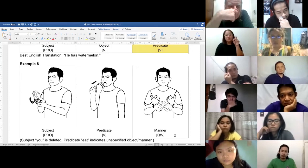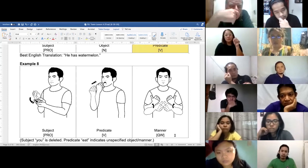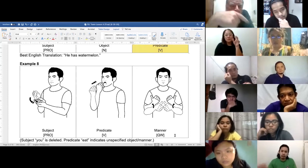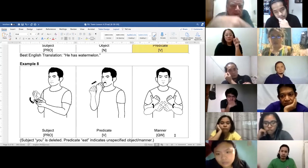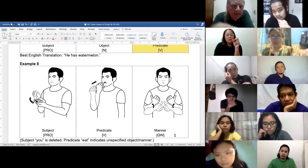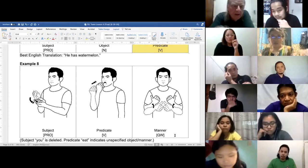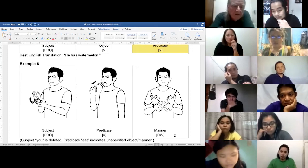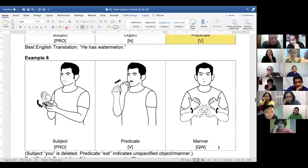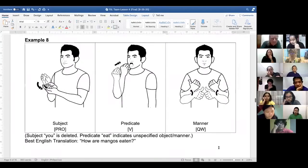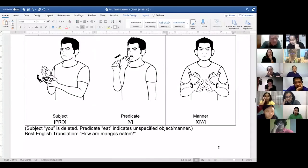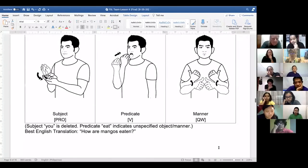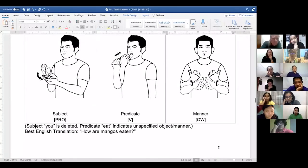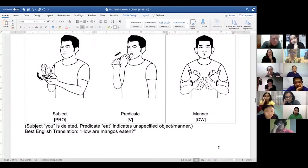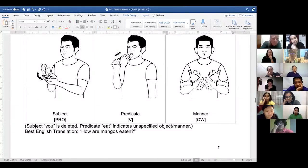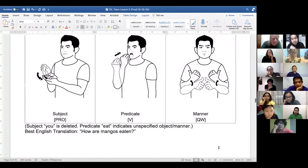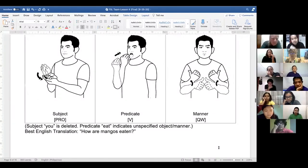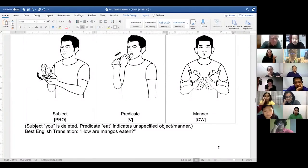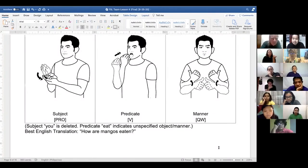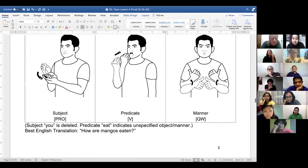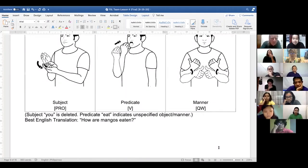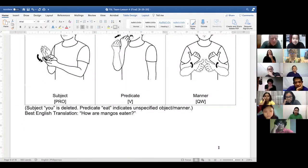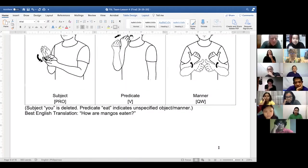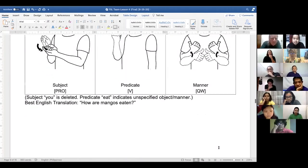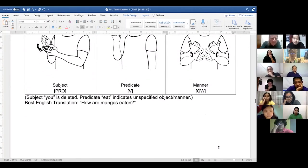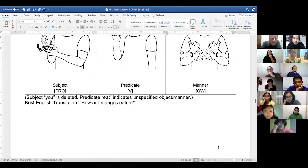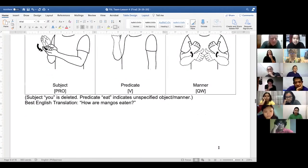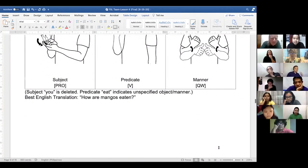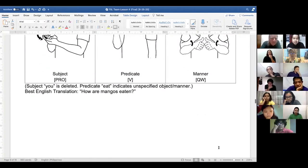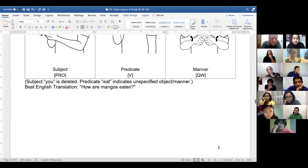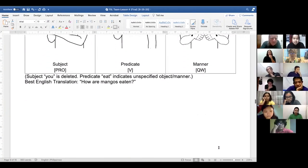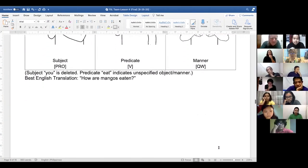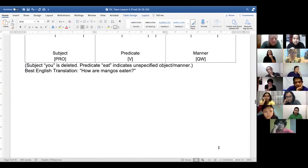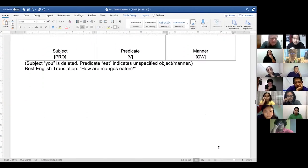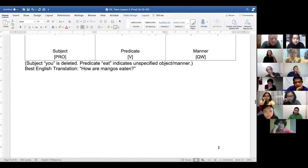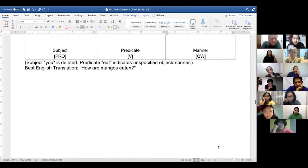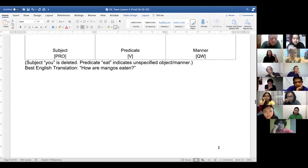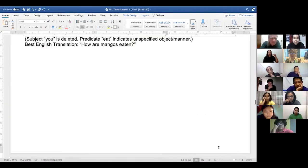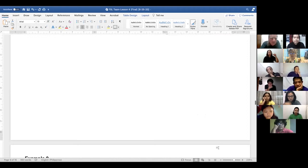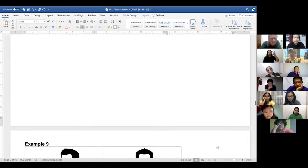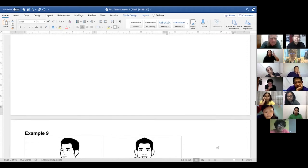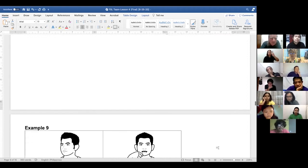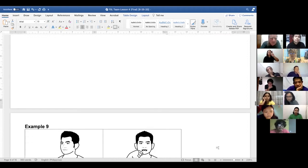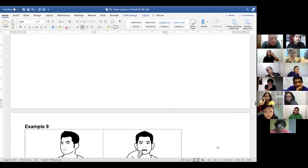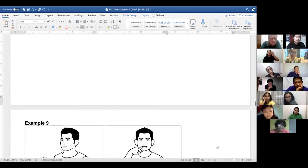All right. Now there's a, we'll go back up to number 6. Go to number 6.